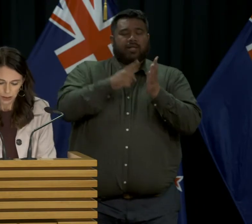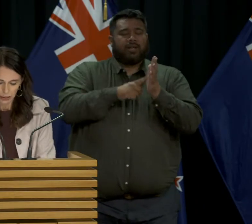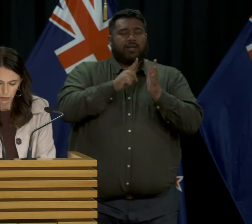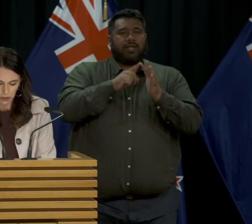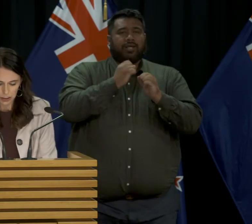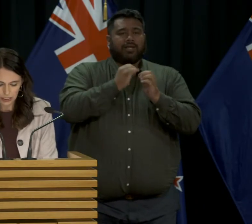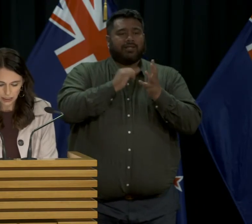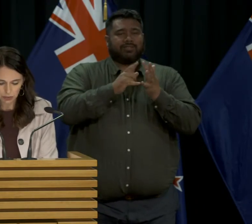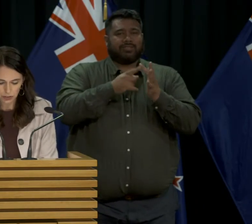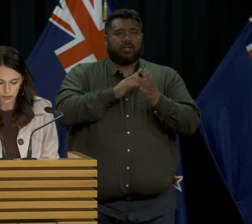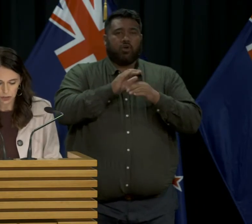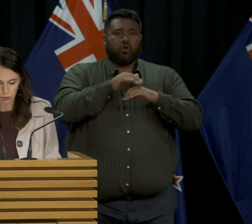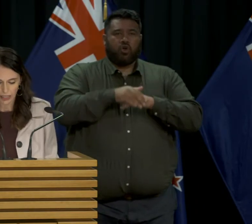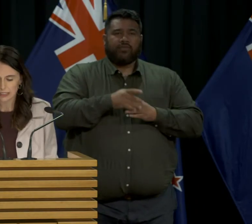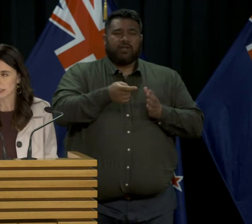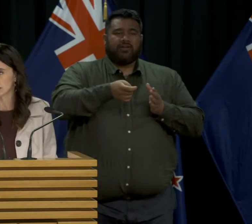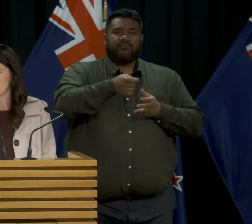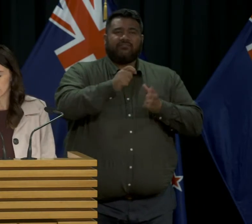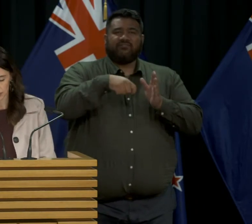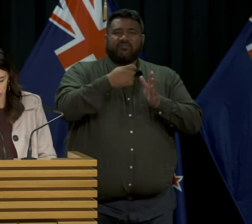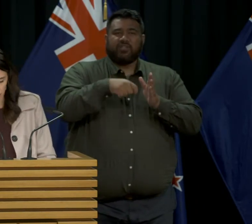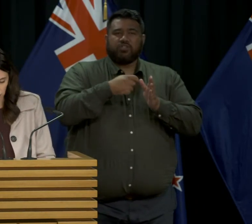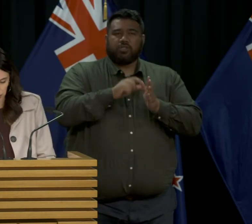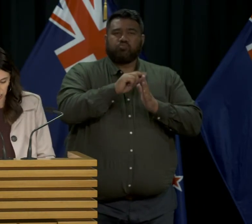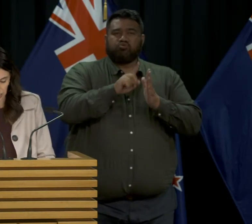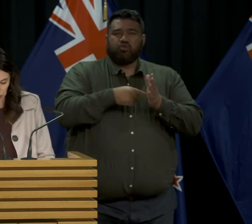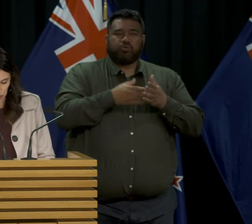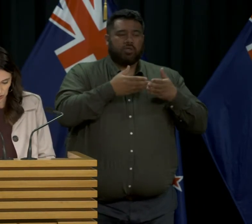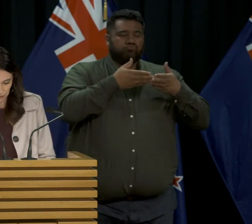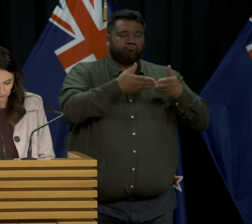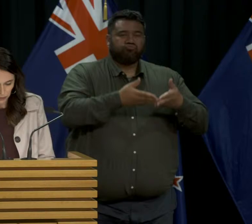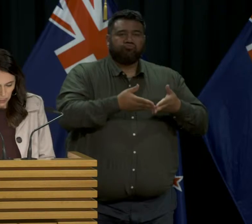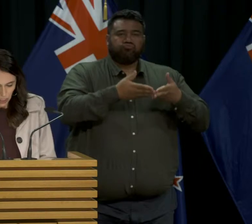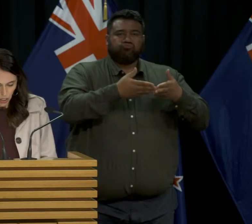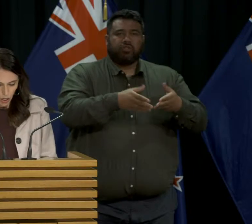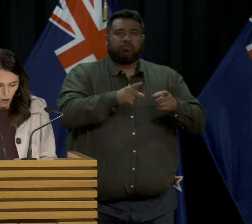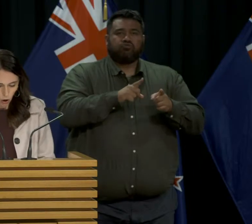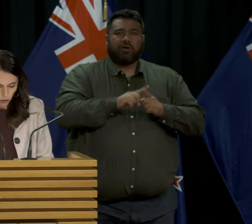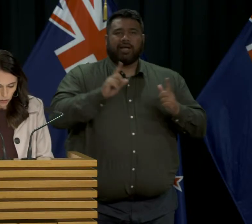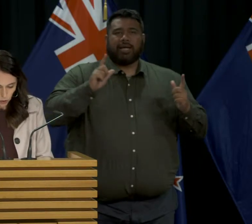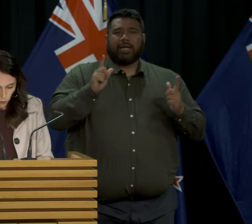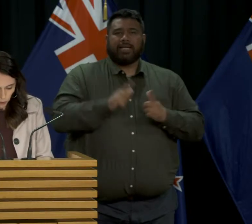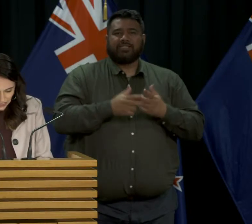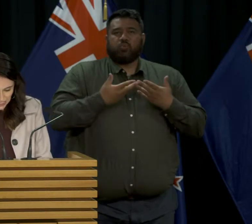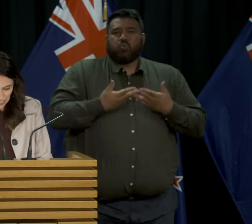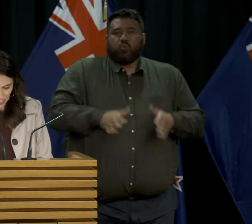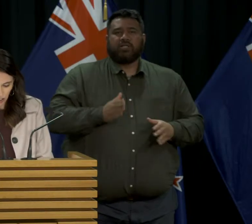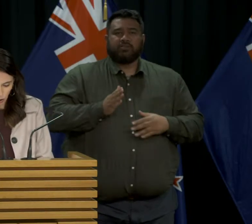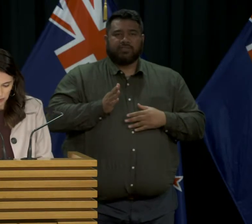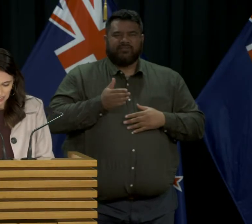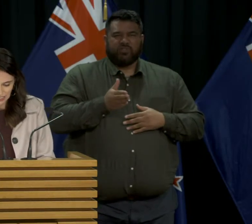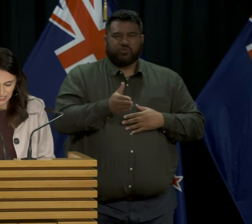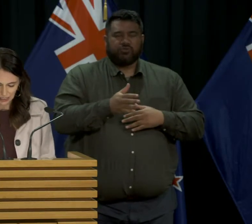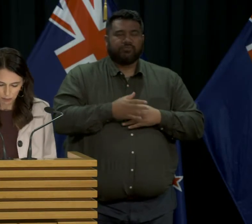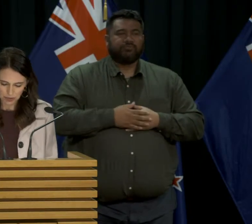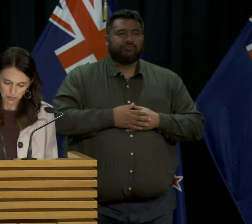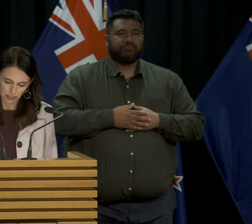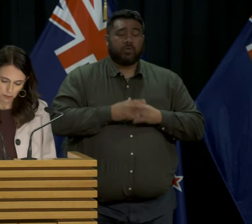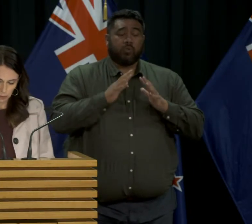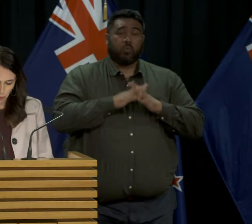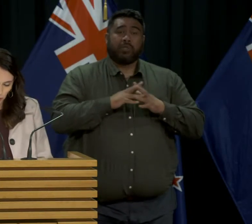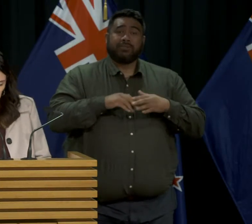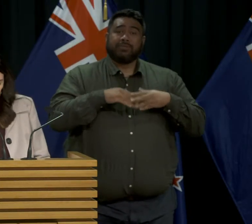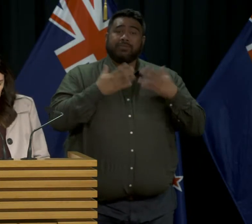Ika project, which seeks to reduce wastage in the fishing industry. On Wednesday, I'll be attending